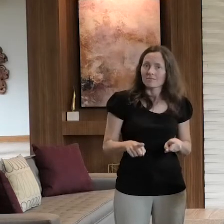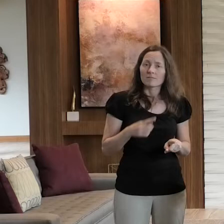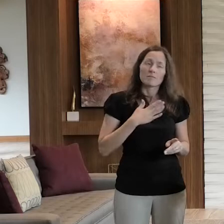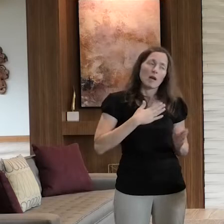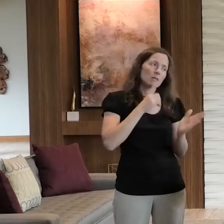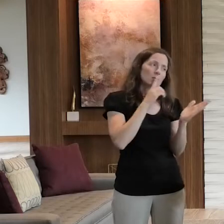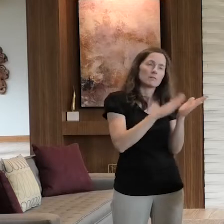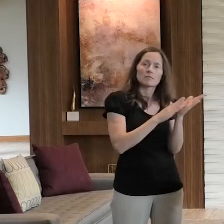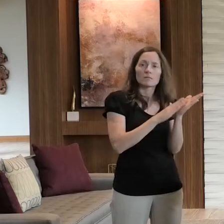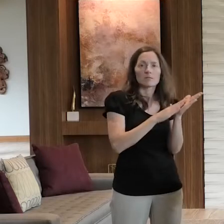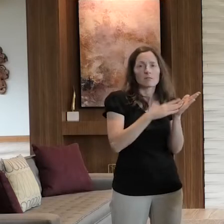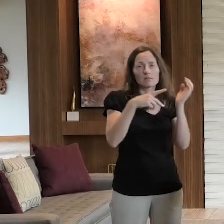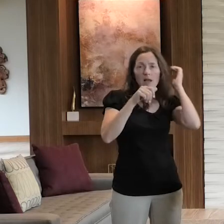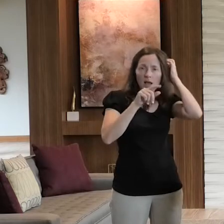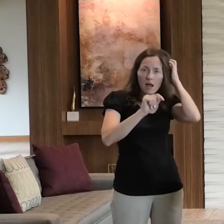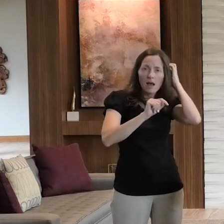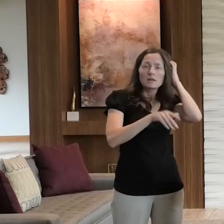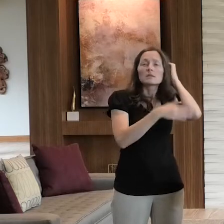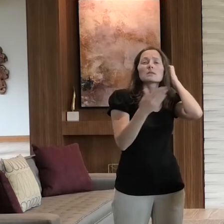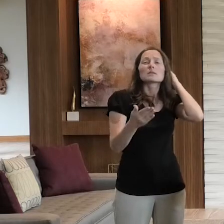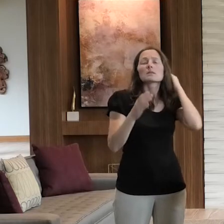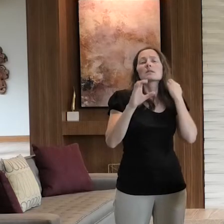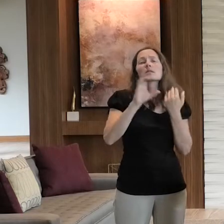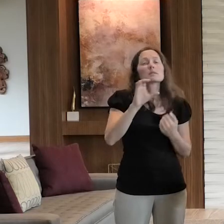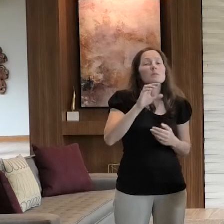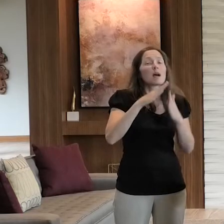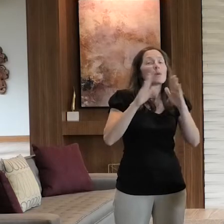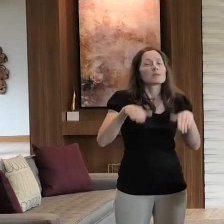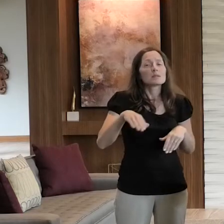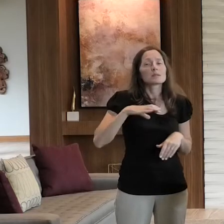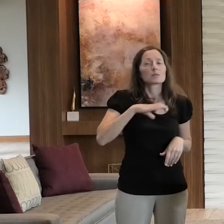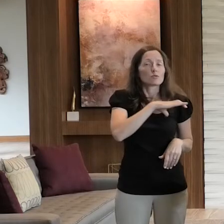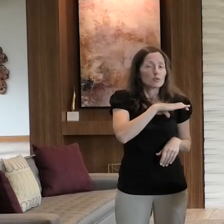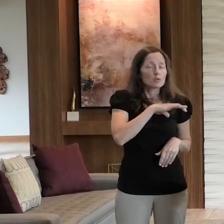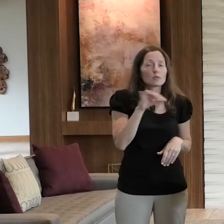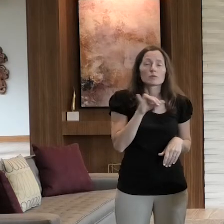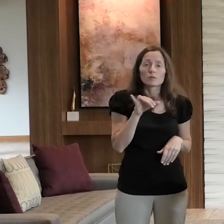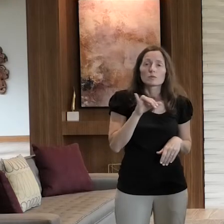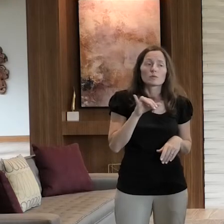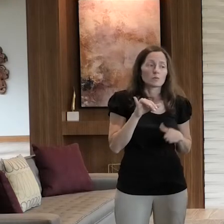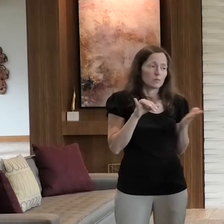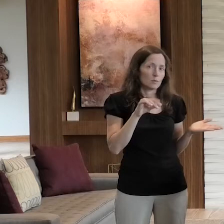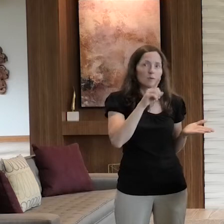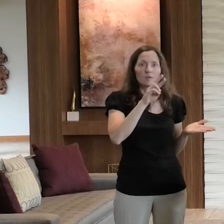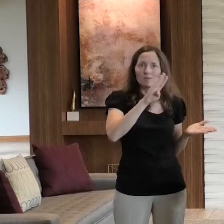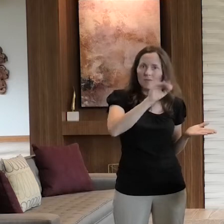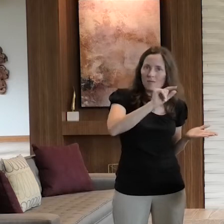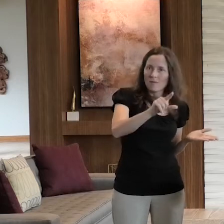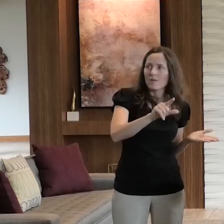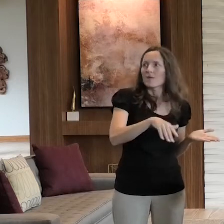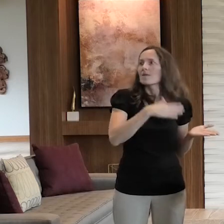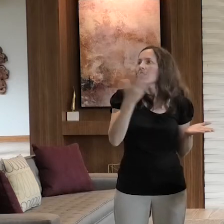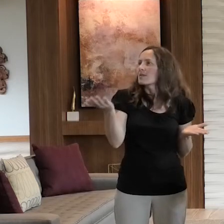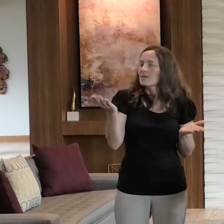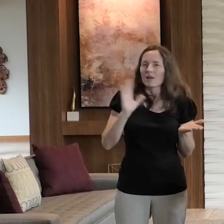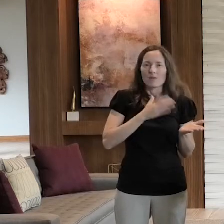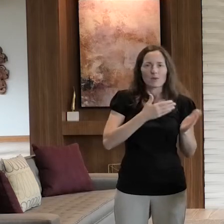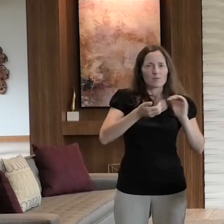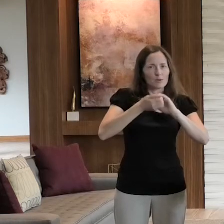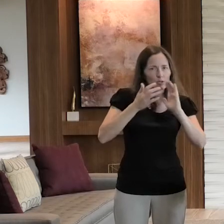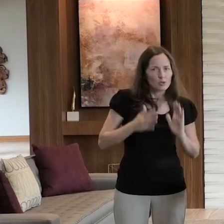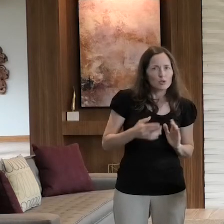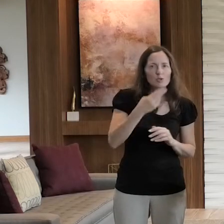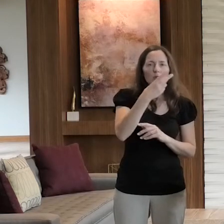Pat and the Columbia Housing Commission, also to our county executive, Calvin Ball, to our partners with Howard Hughes